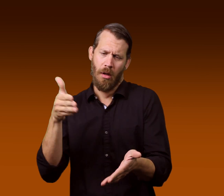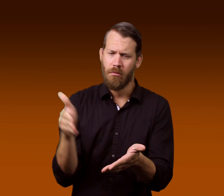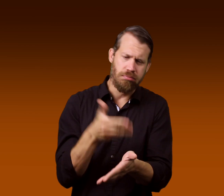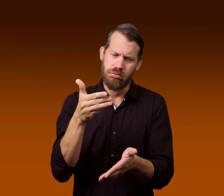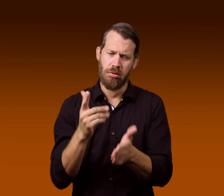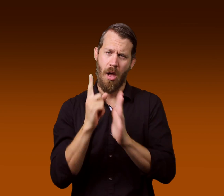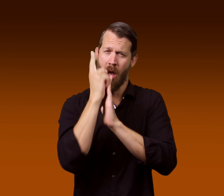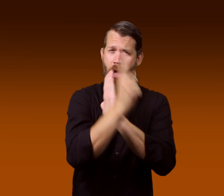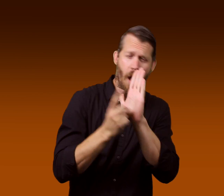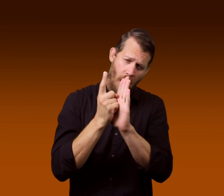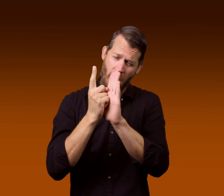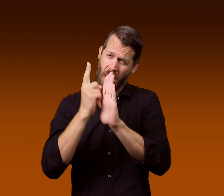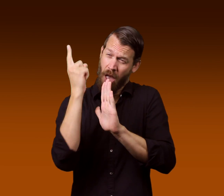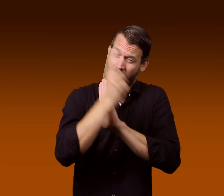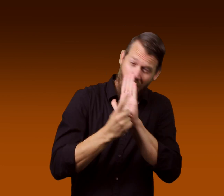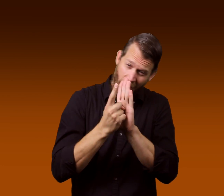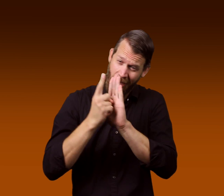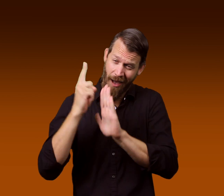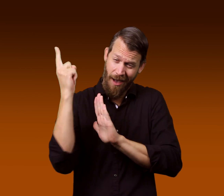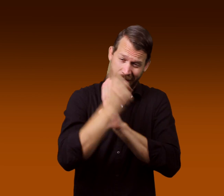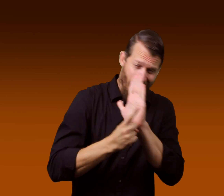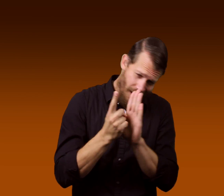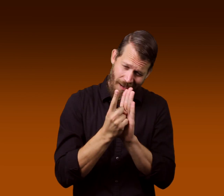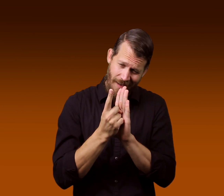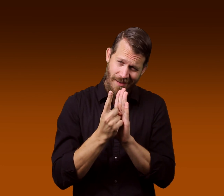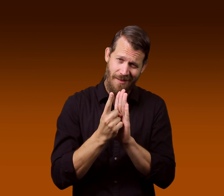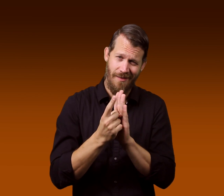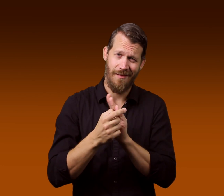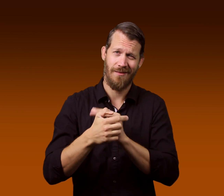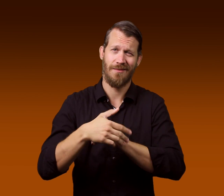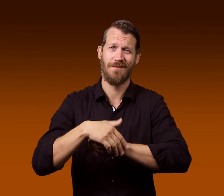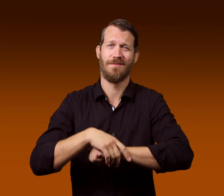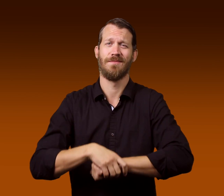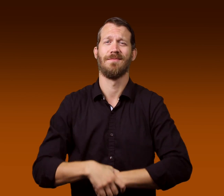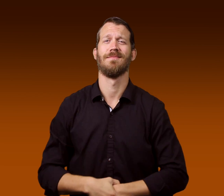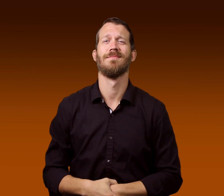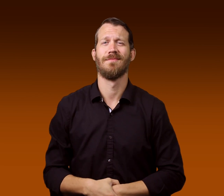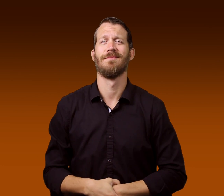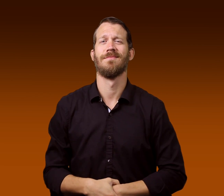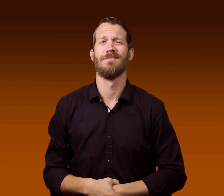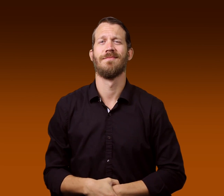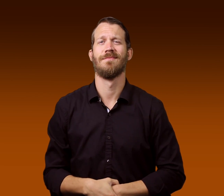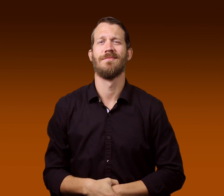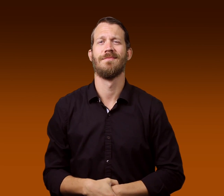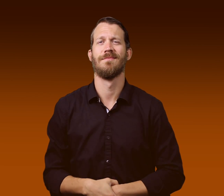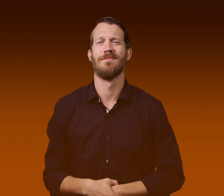dirt, of course, and the broom could amuse itself there for hours.